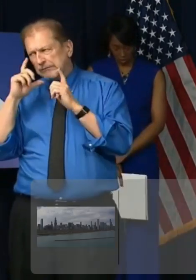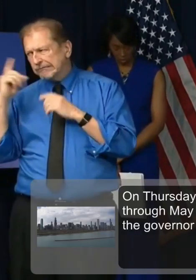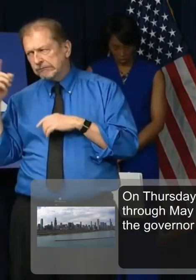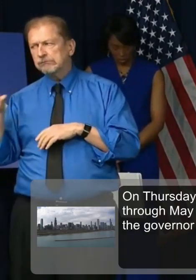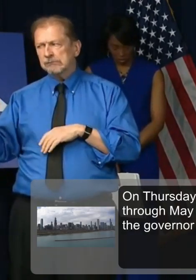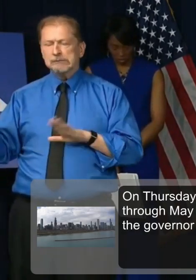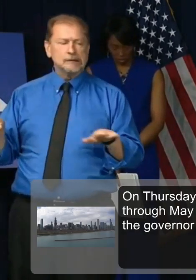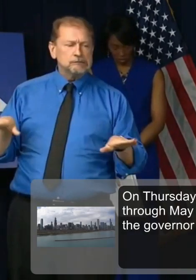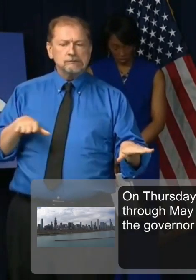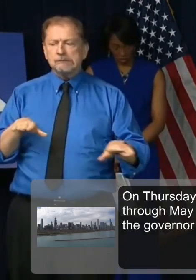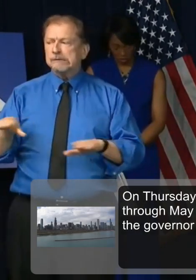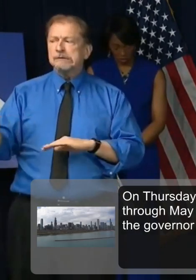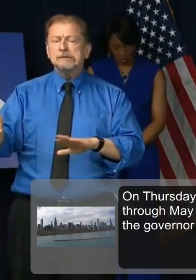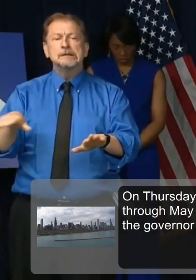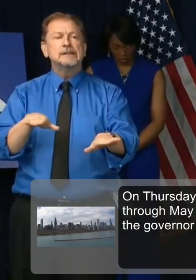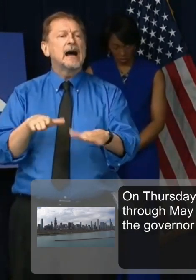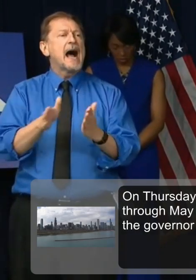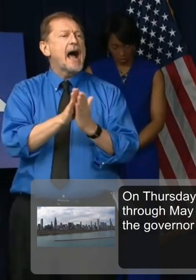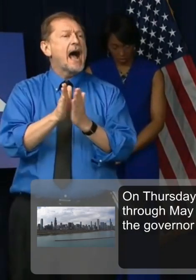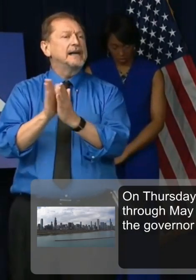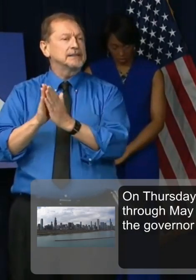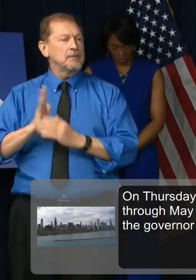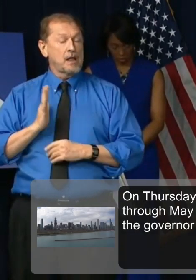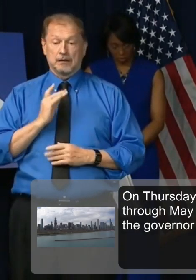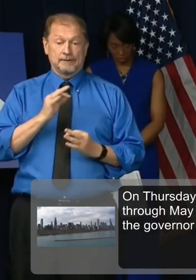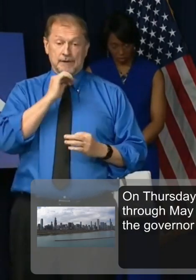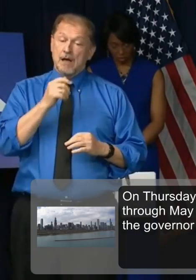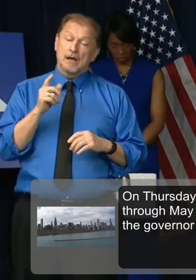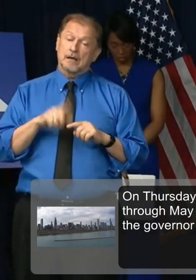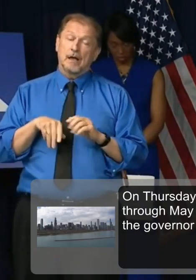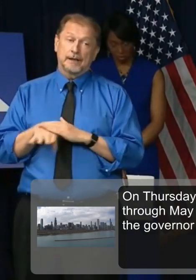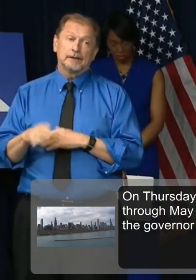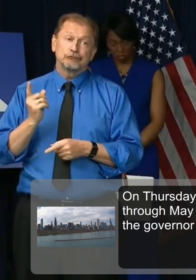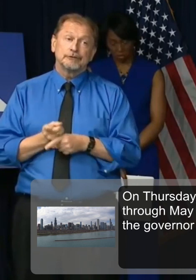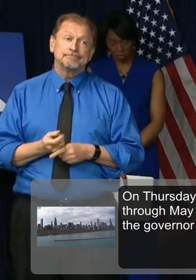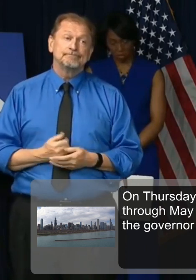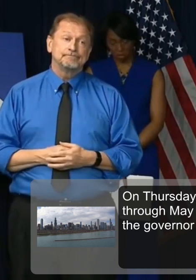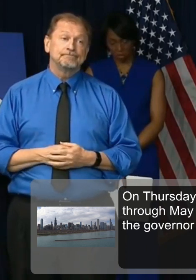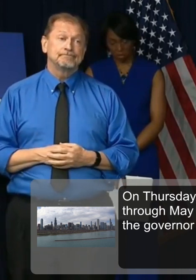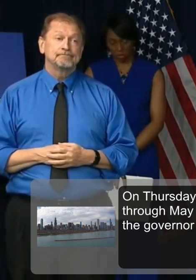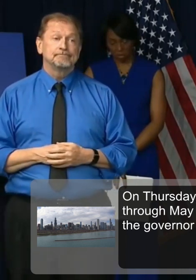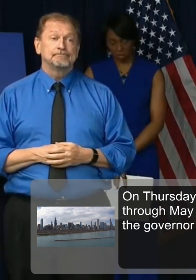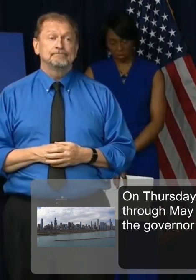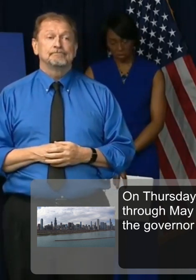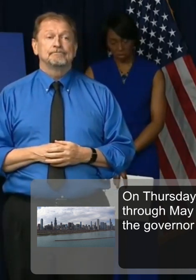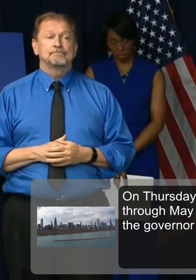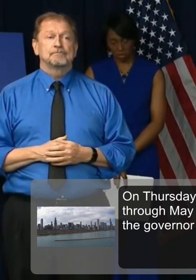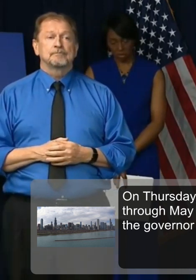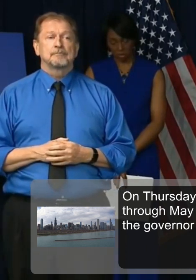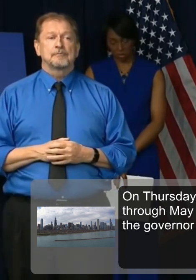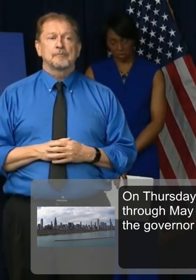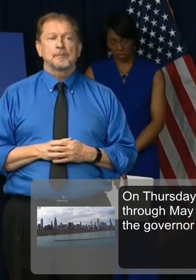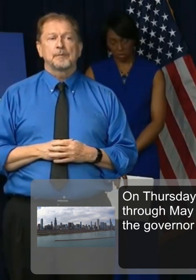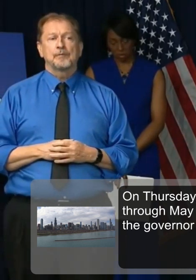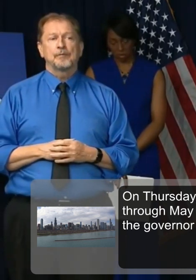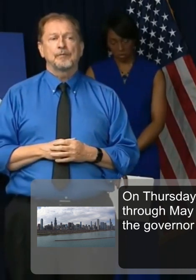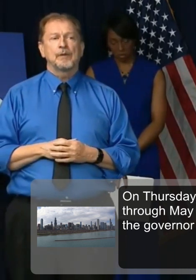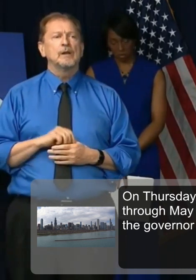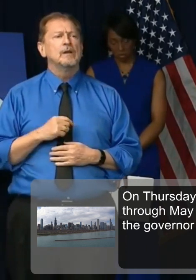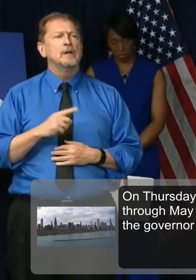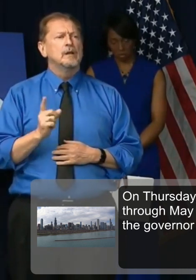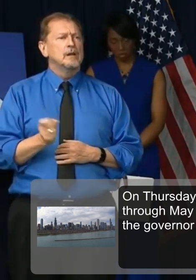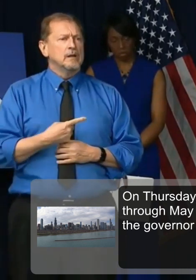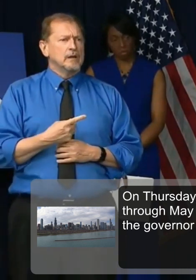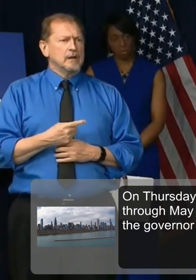covering. And if they don't, that, they shouldn't be allowed in. Perfect. These a few questions from Marian Ahern with NBC5. Mm-hmm. Reaction